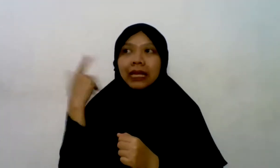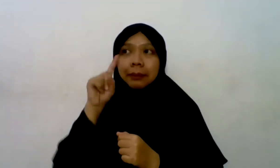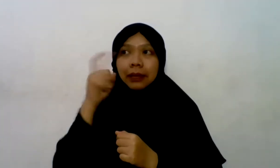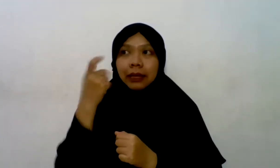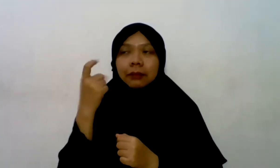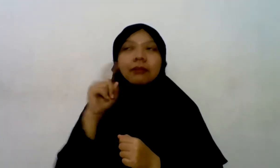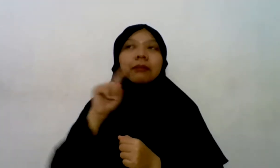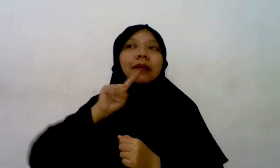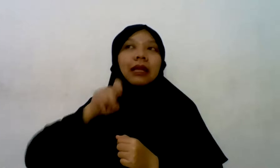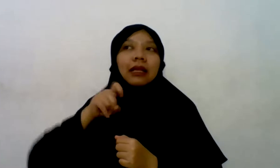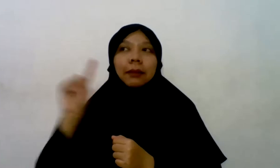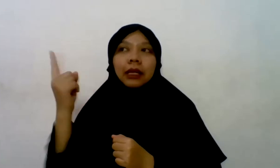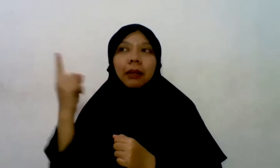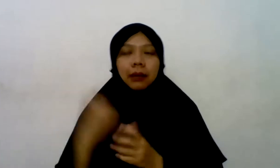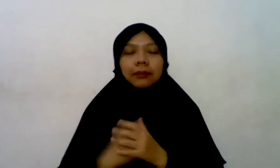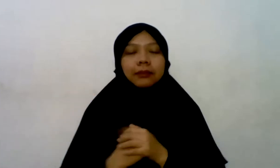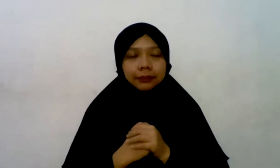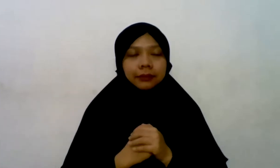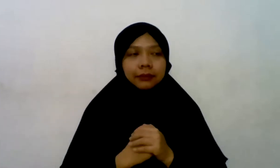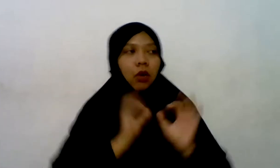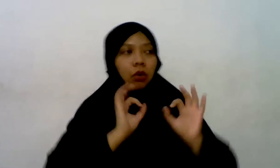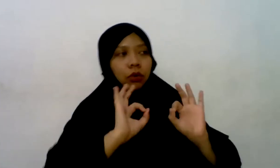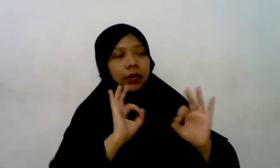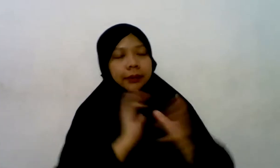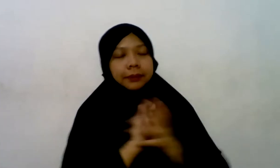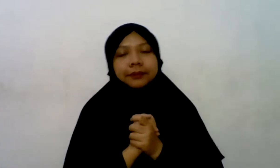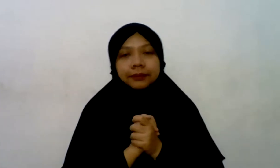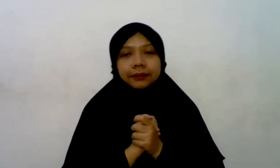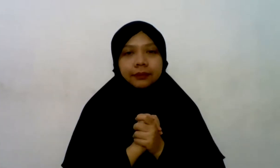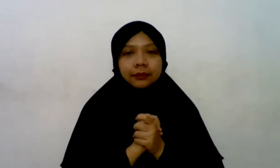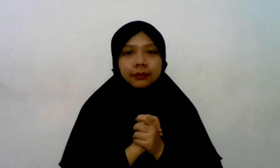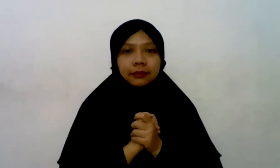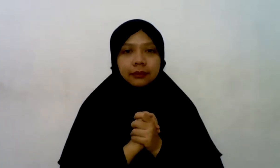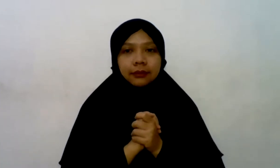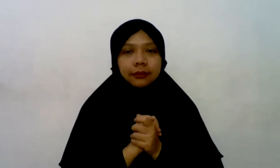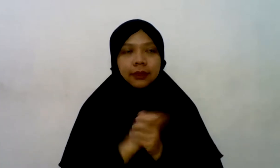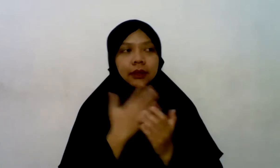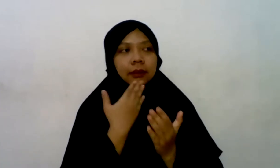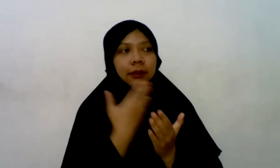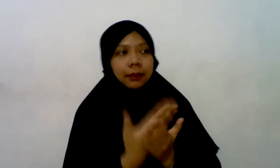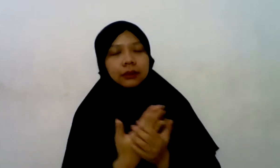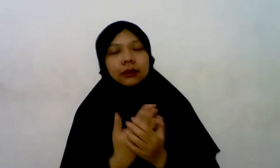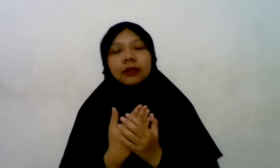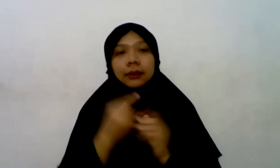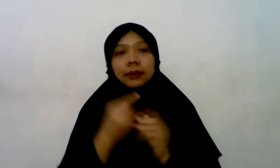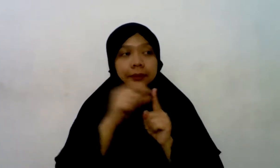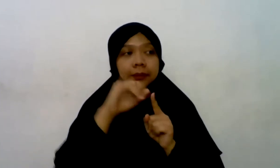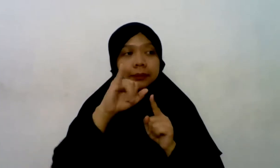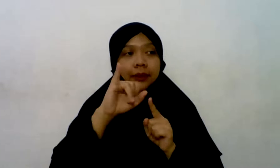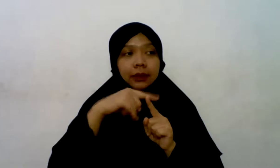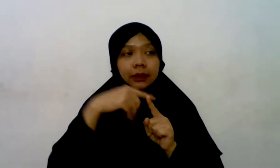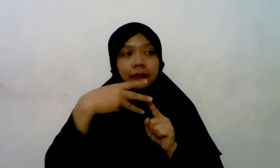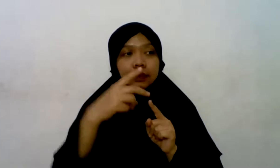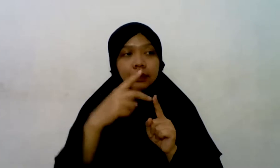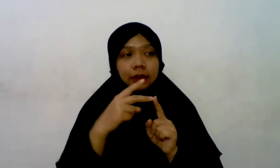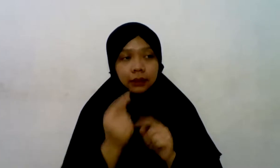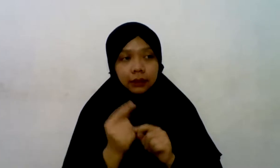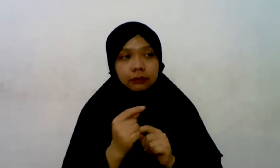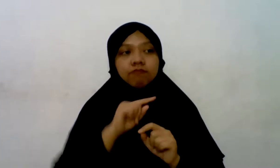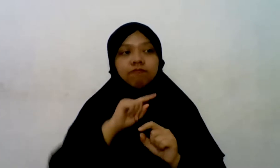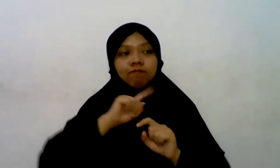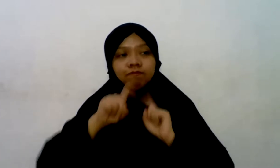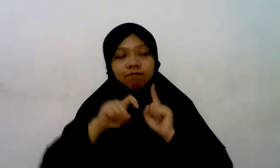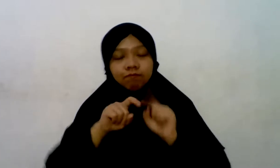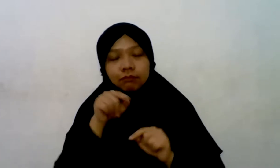funding? Okay, Pak Arianto. Thank you, Pak Peter, for your question. It's a really challenging